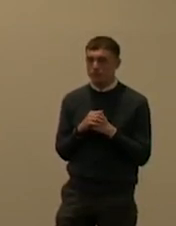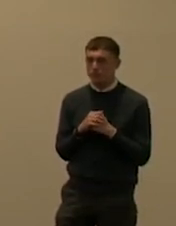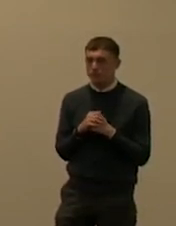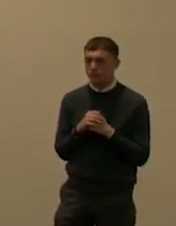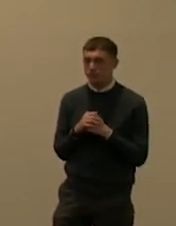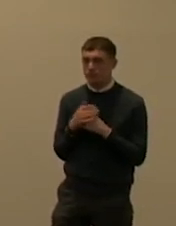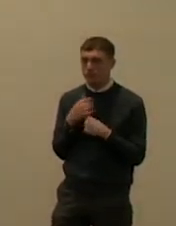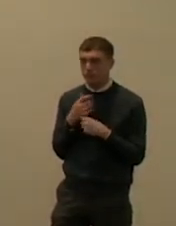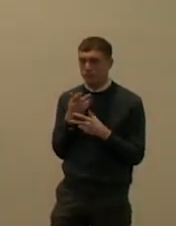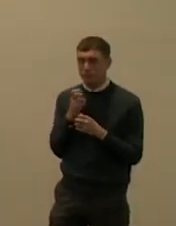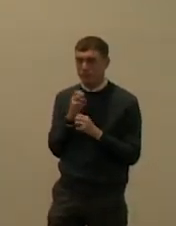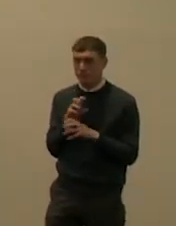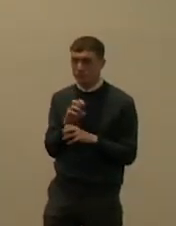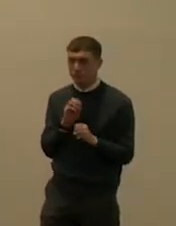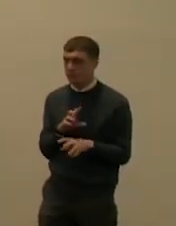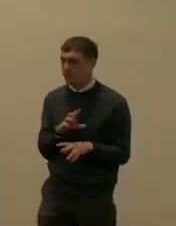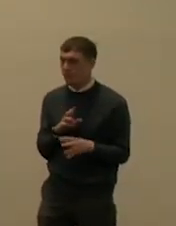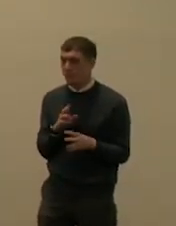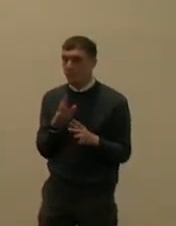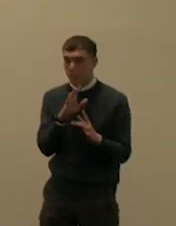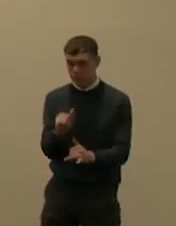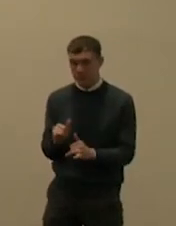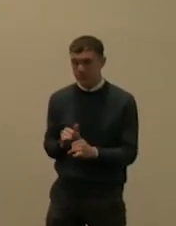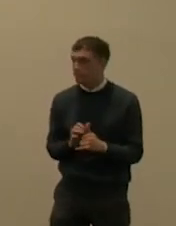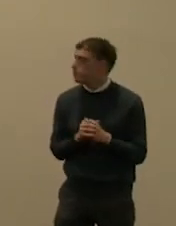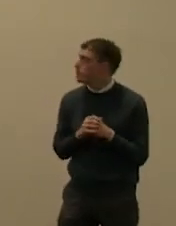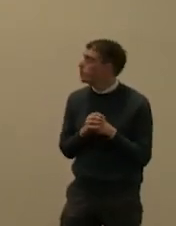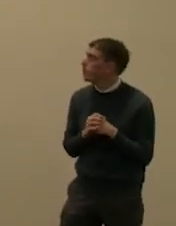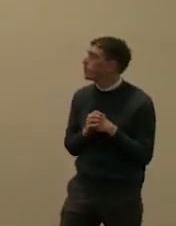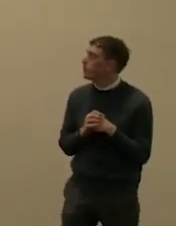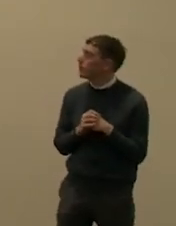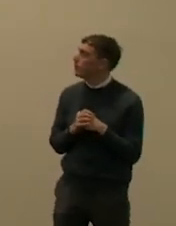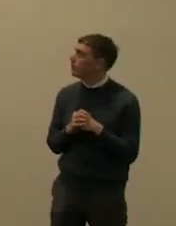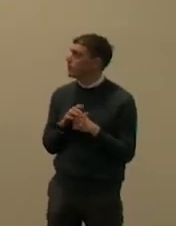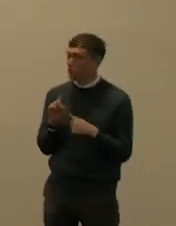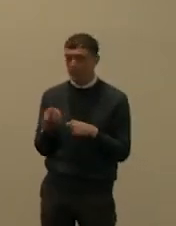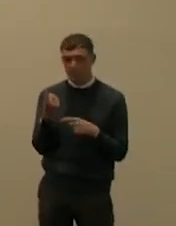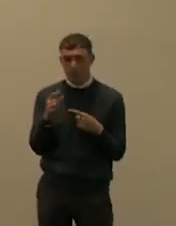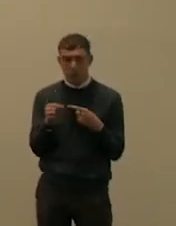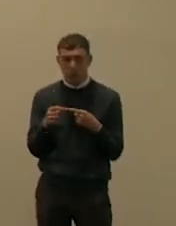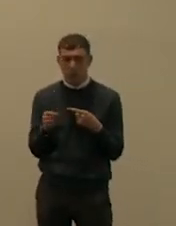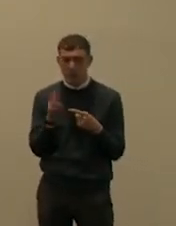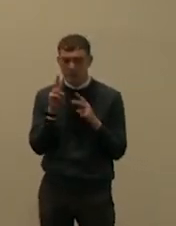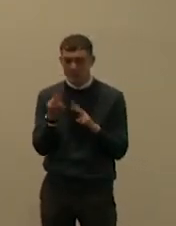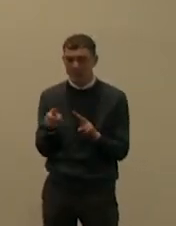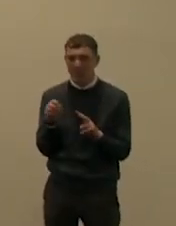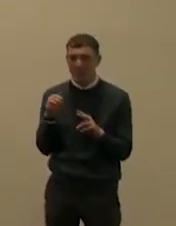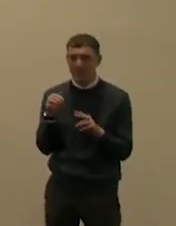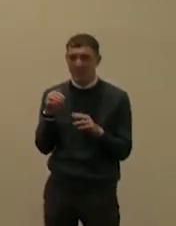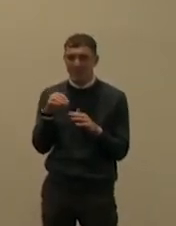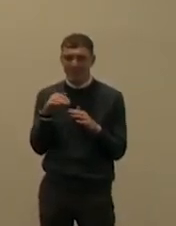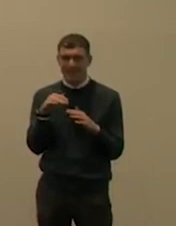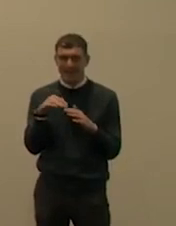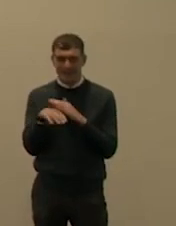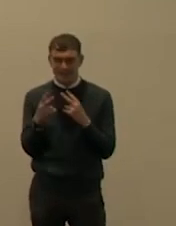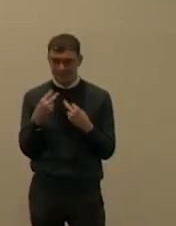when we talk about monitoring, we have here the first option. You can see here the insights. You